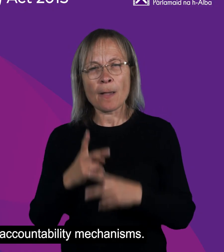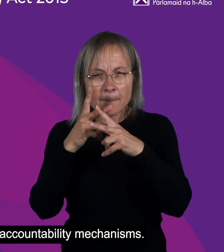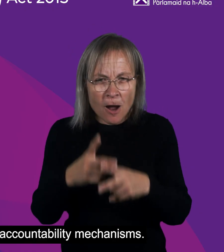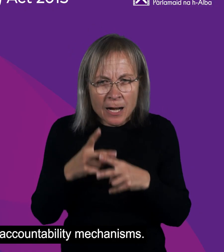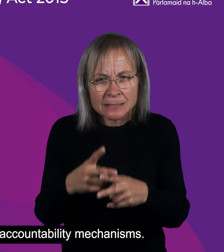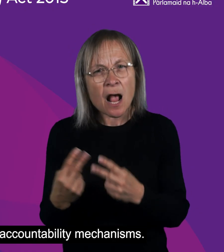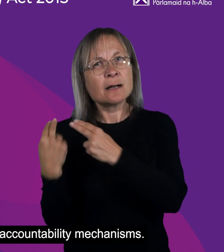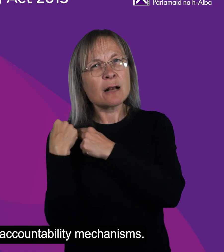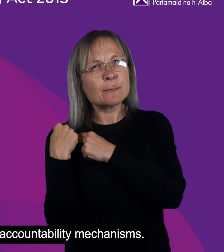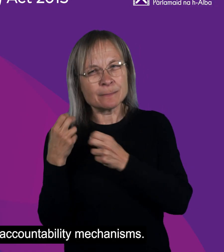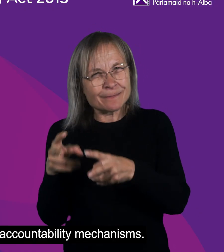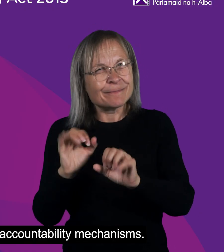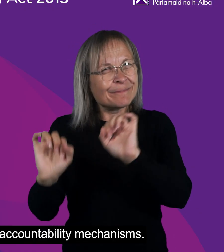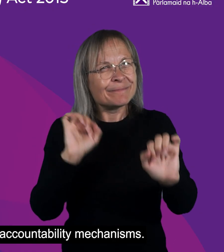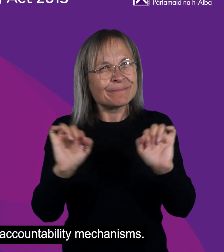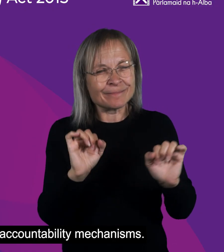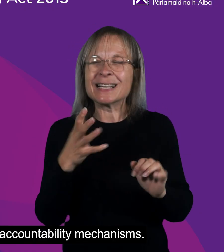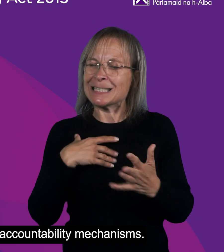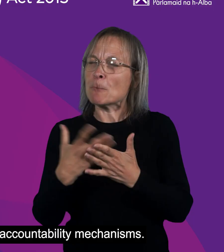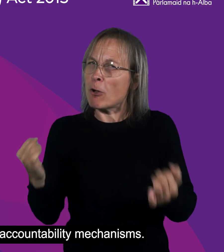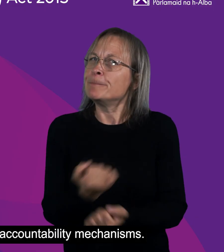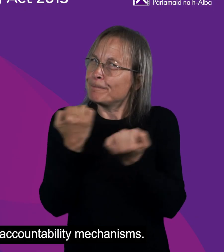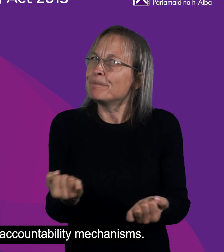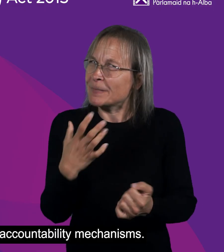strengthening monitoring and accountability mechanisms,